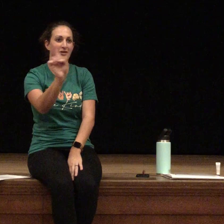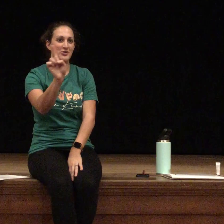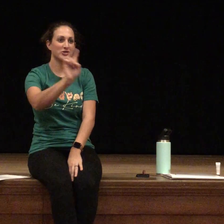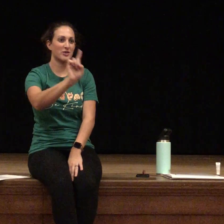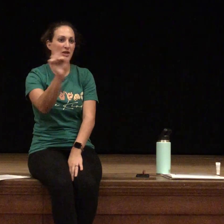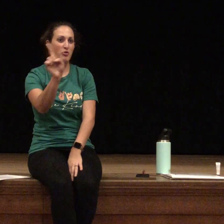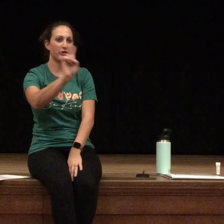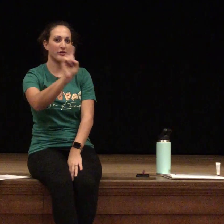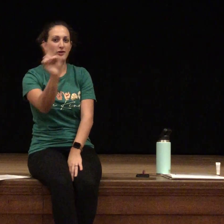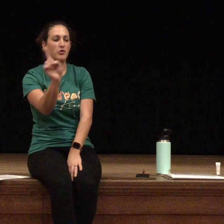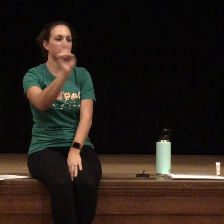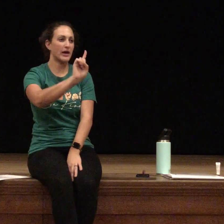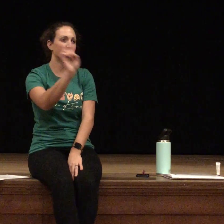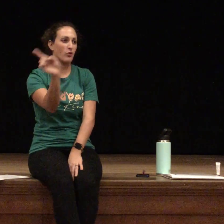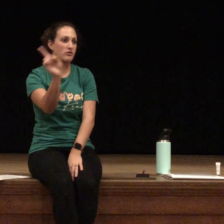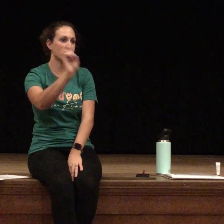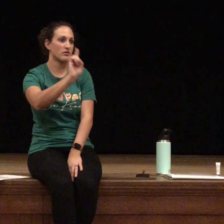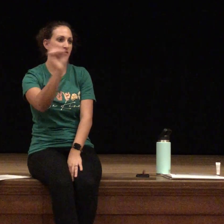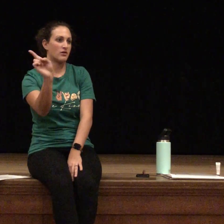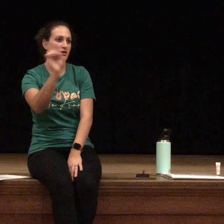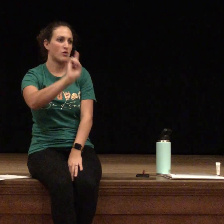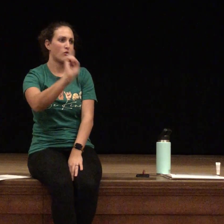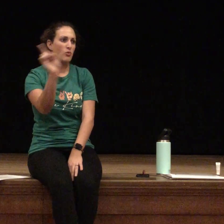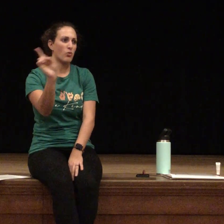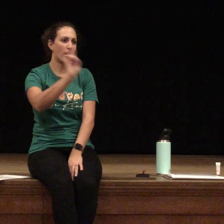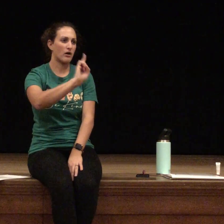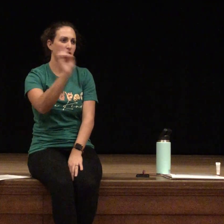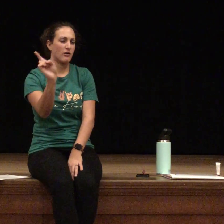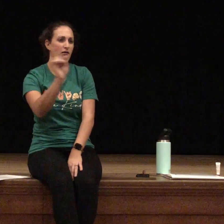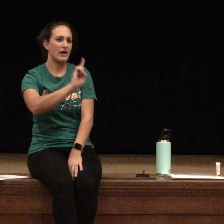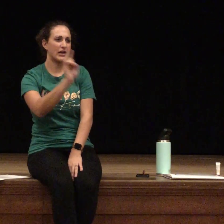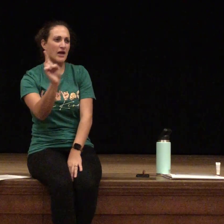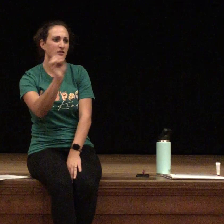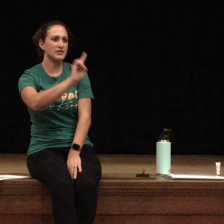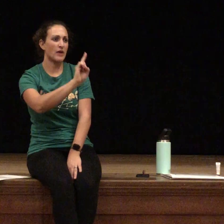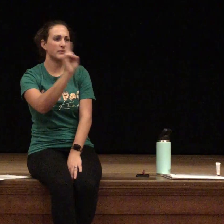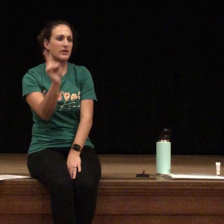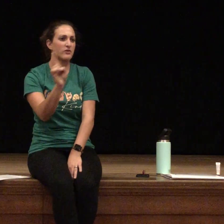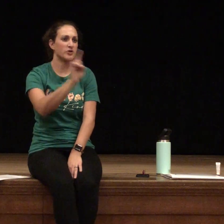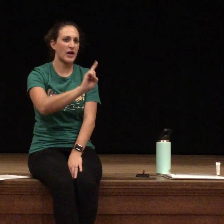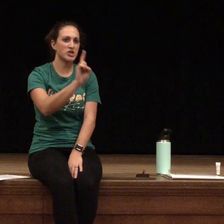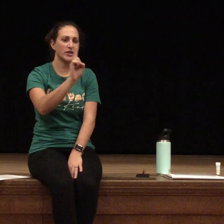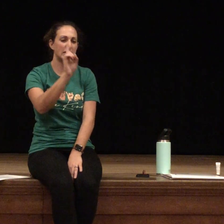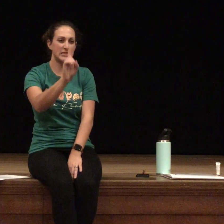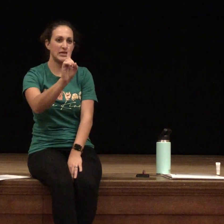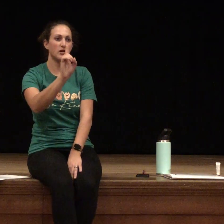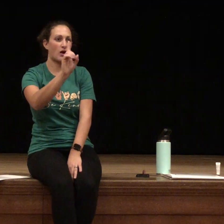So it's just going to be that pointer finger moving back and forth. Where. And again, this helps me think of direction, like D. I always